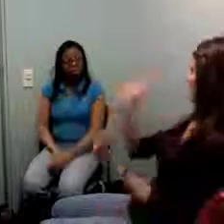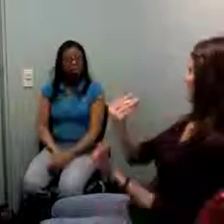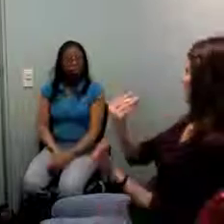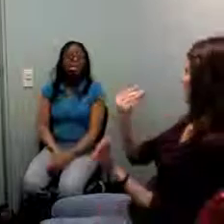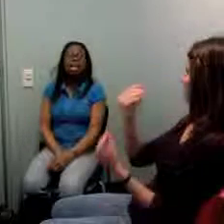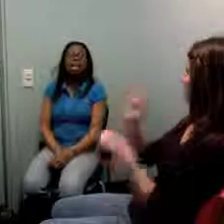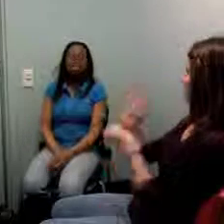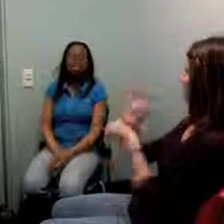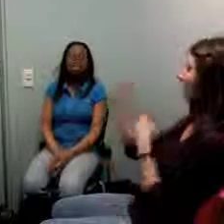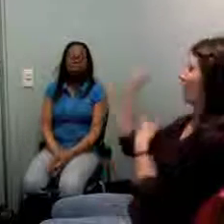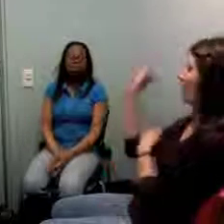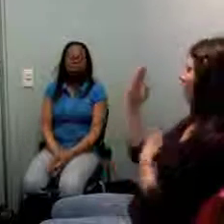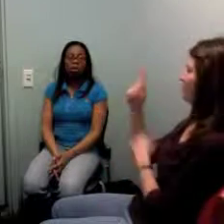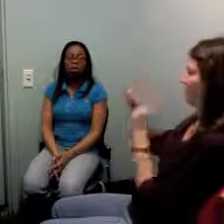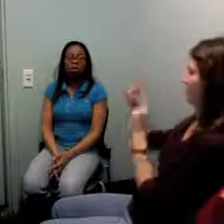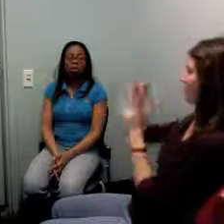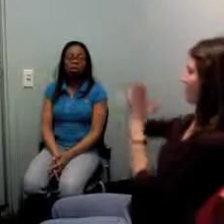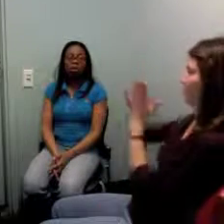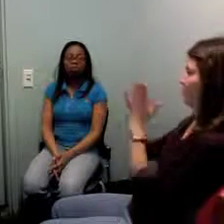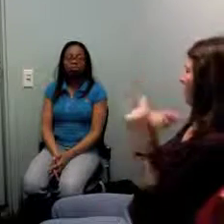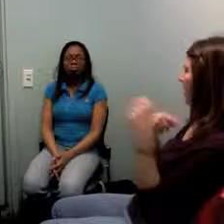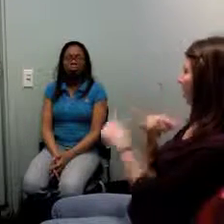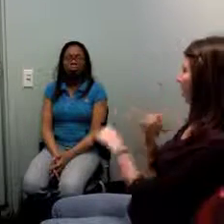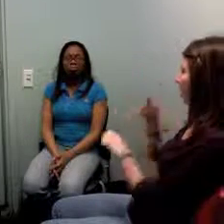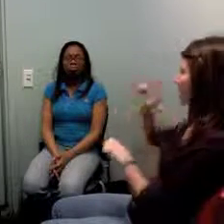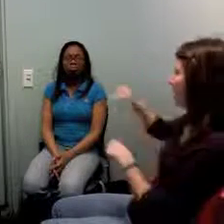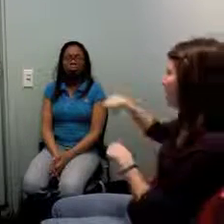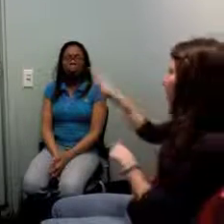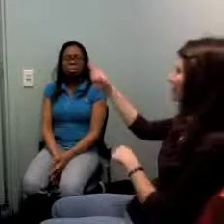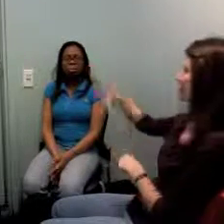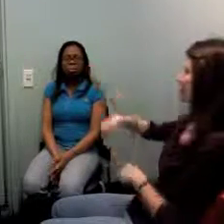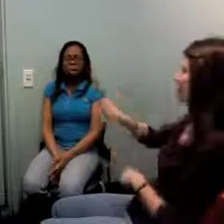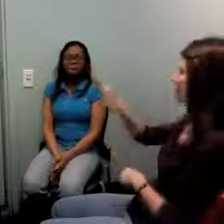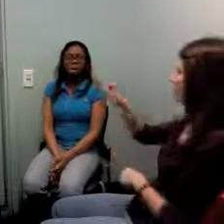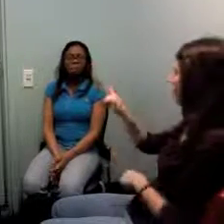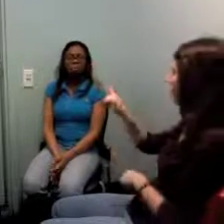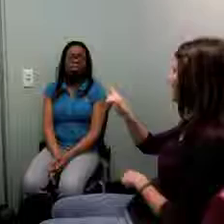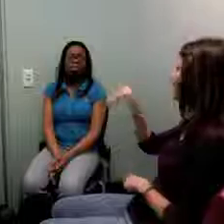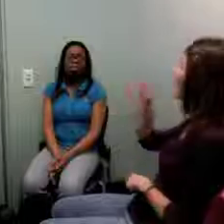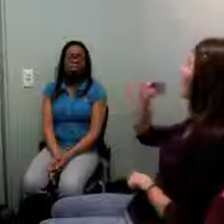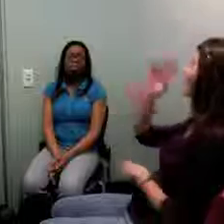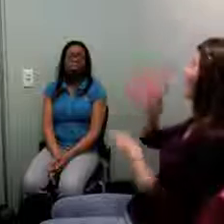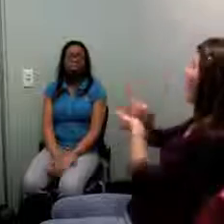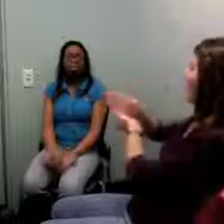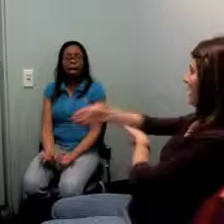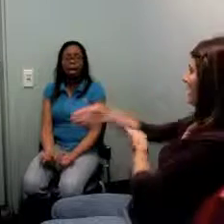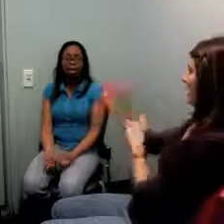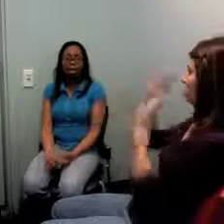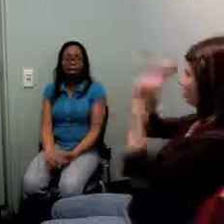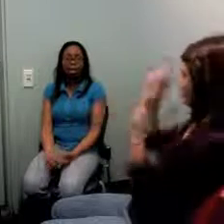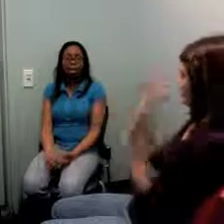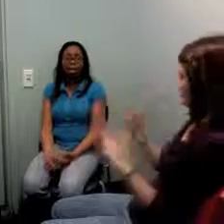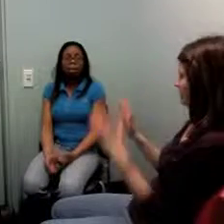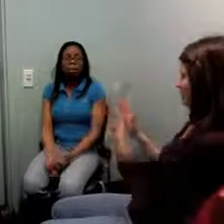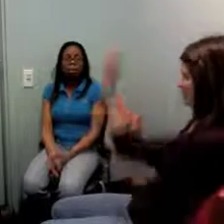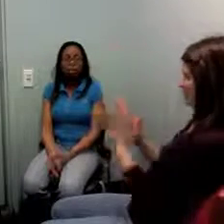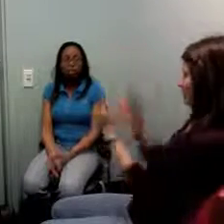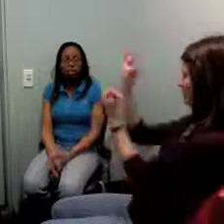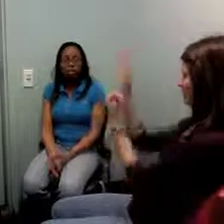We tend to leave work maybe an hour later, and she may come an hour later. But after I finish tutoring